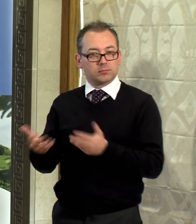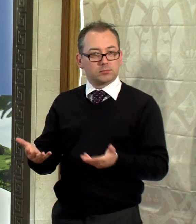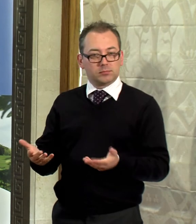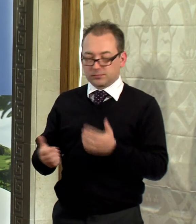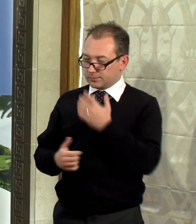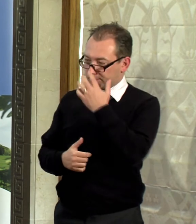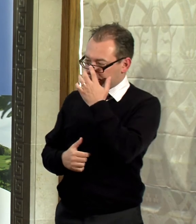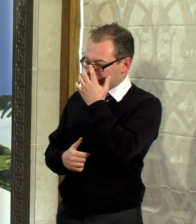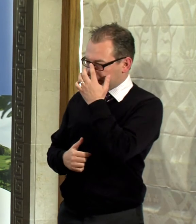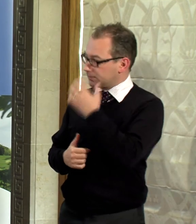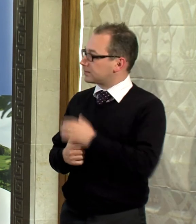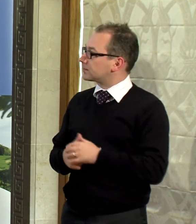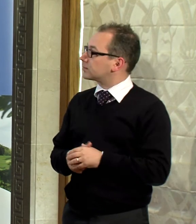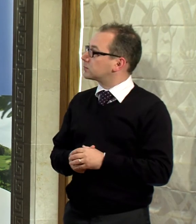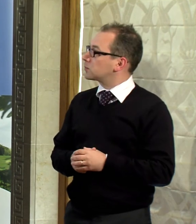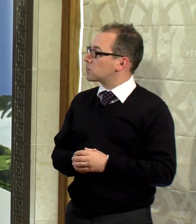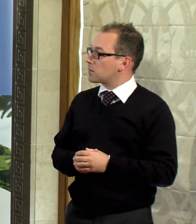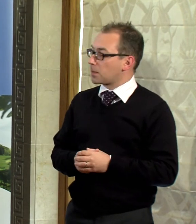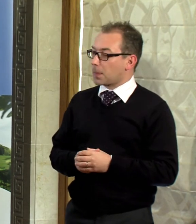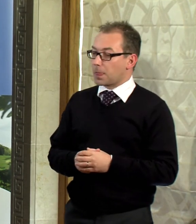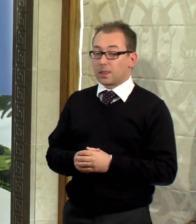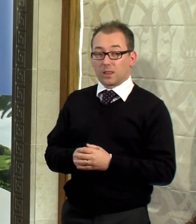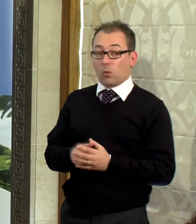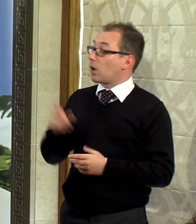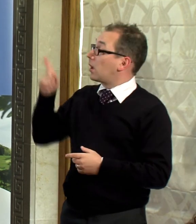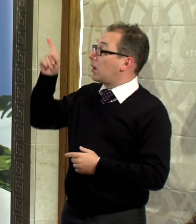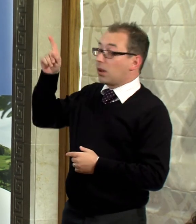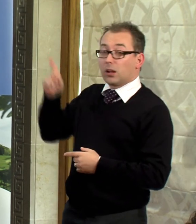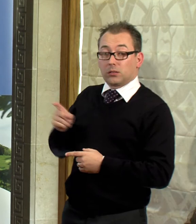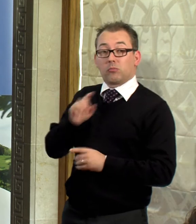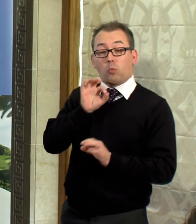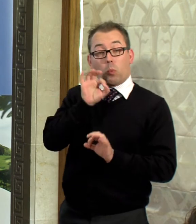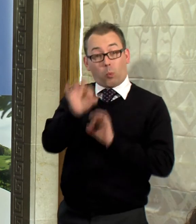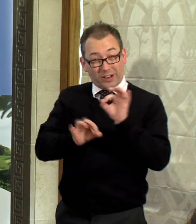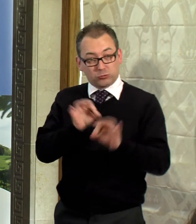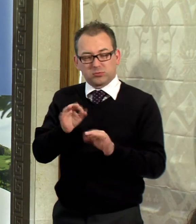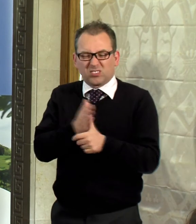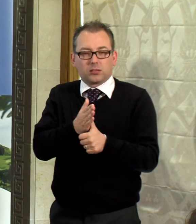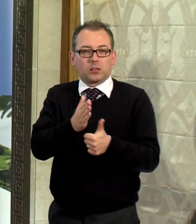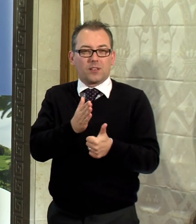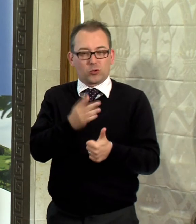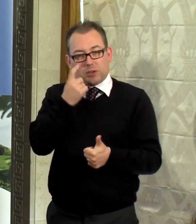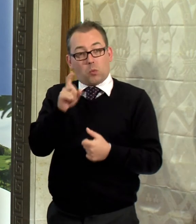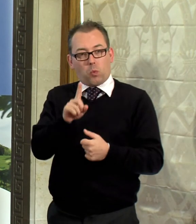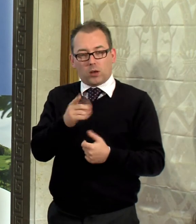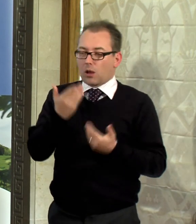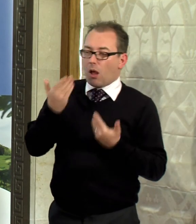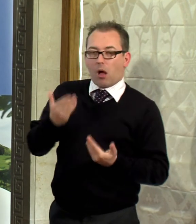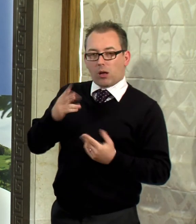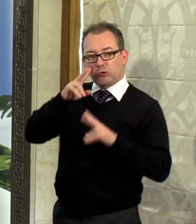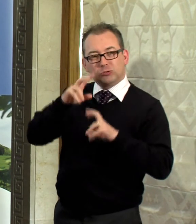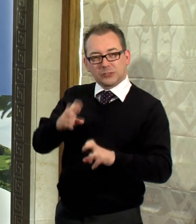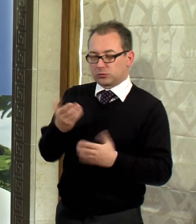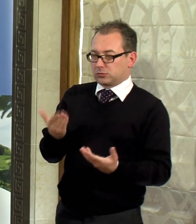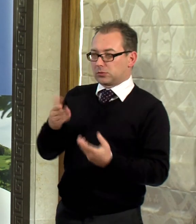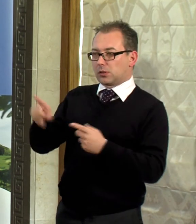A starting point for these, for responding to these questions is researching and assessing current arts access